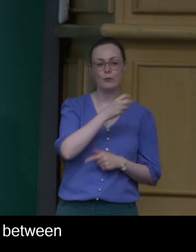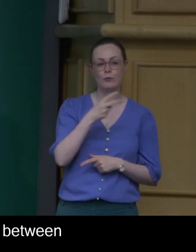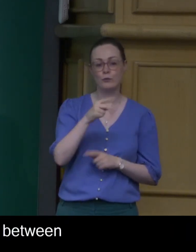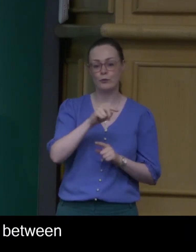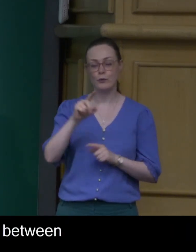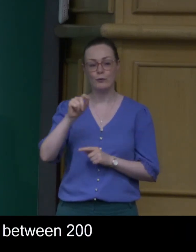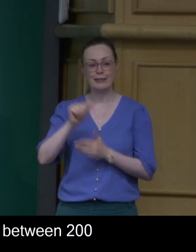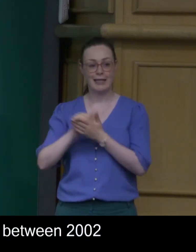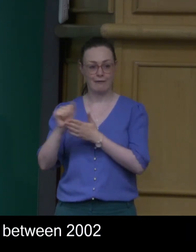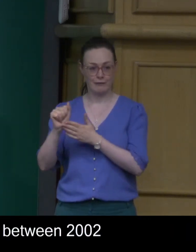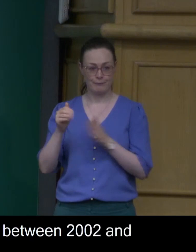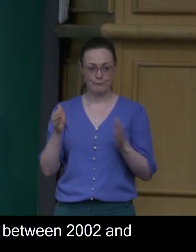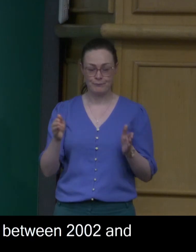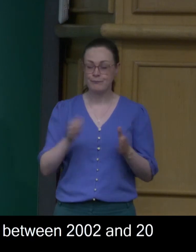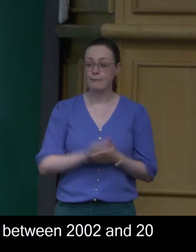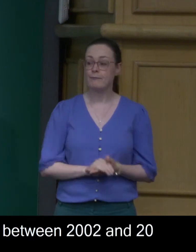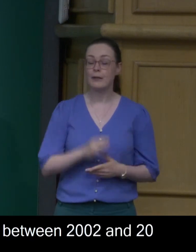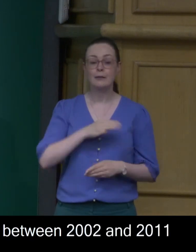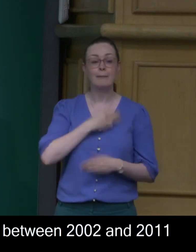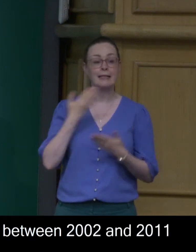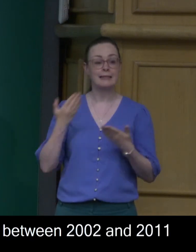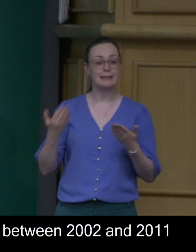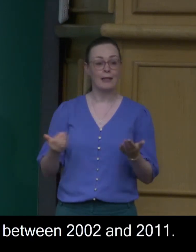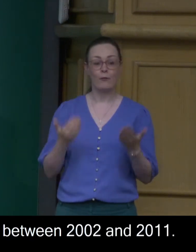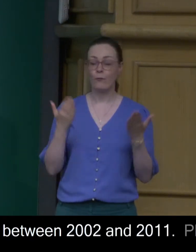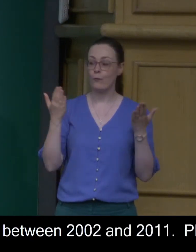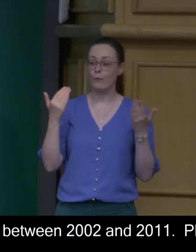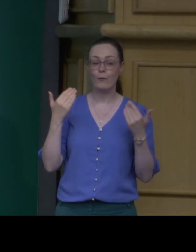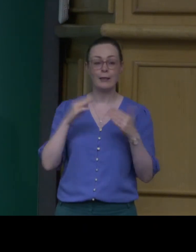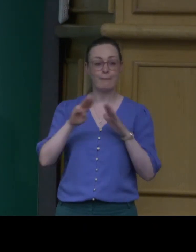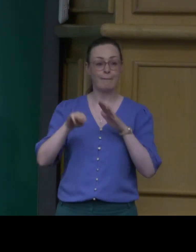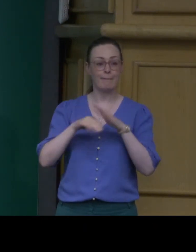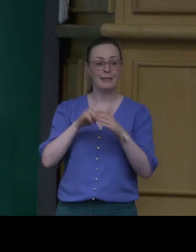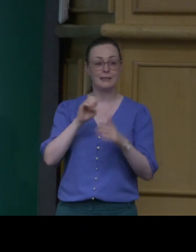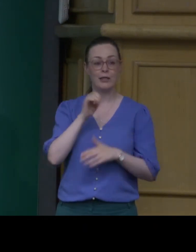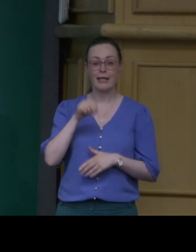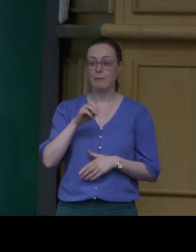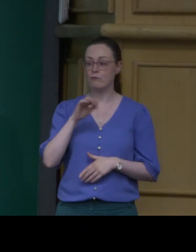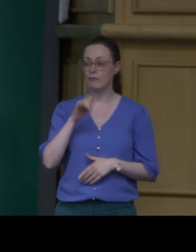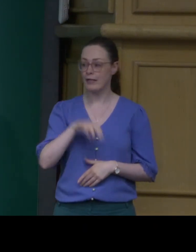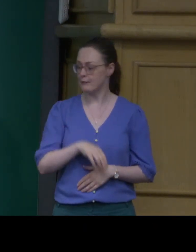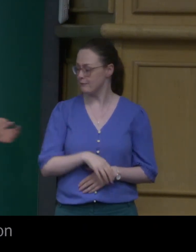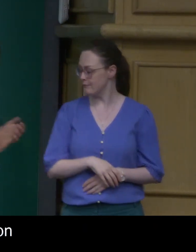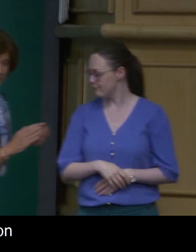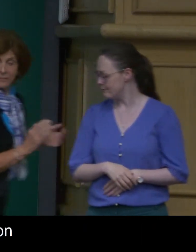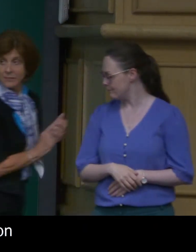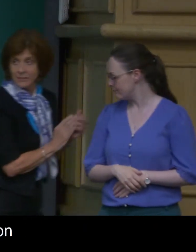and 2011. So please join me in welcoming Minister Eamon Ryan.